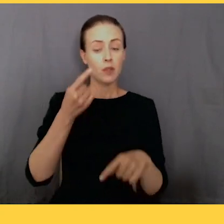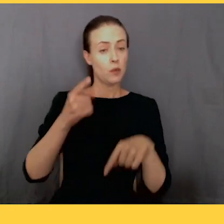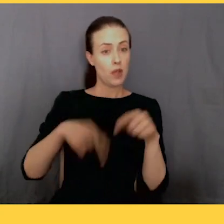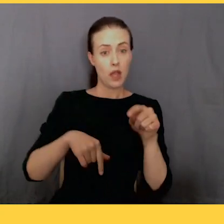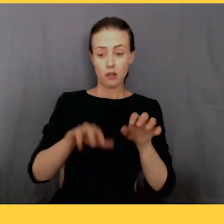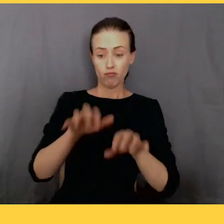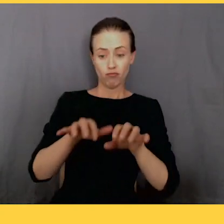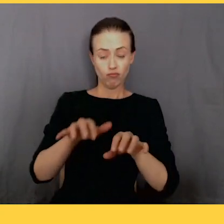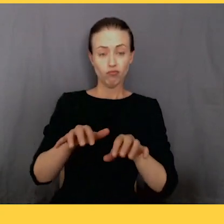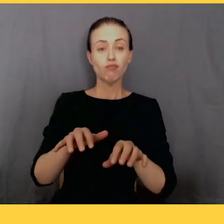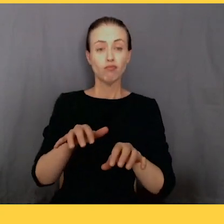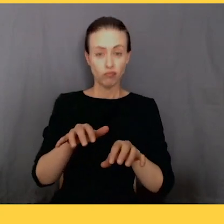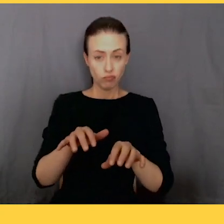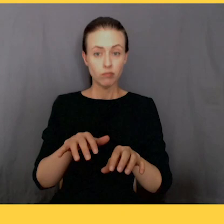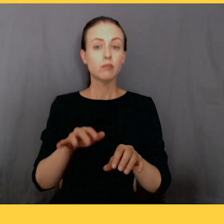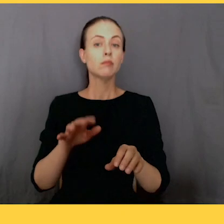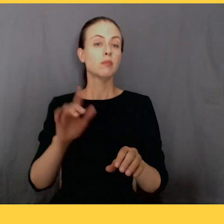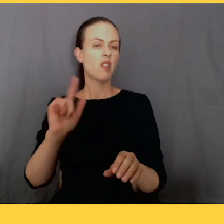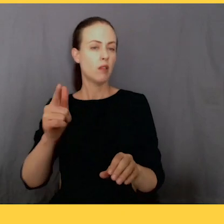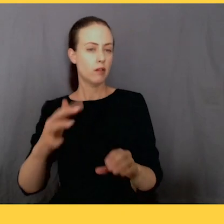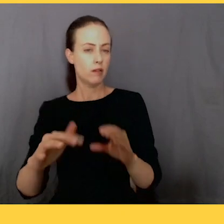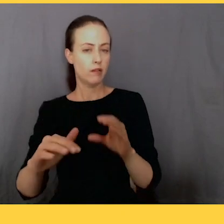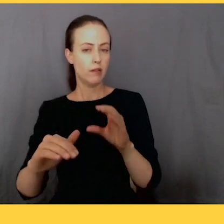submitted, you can send us an email at